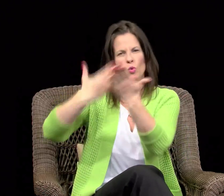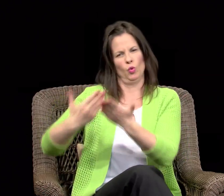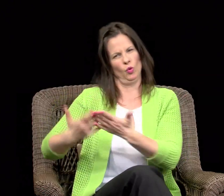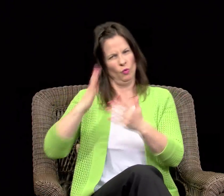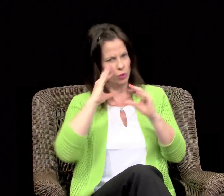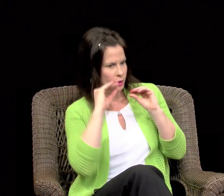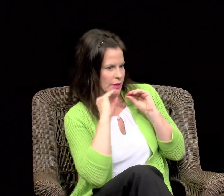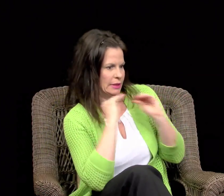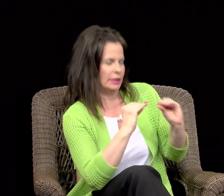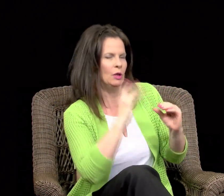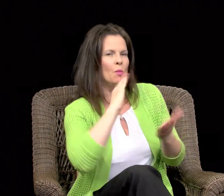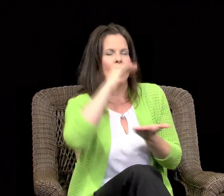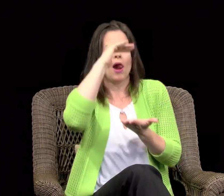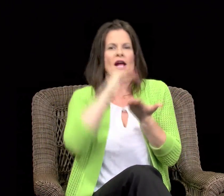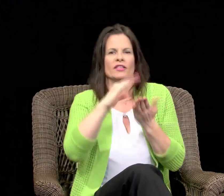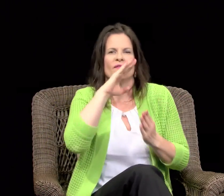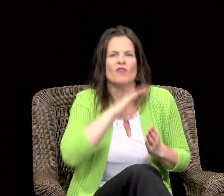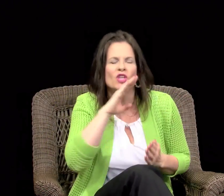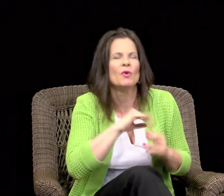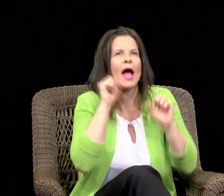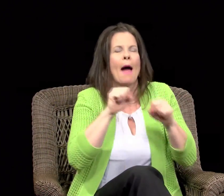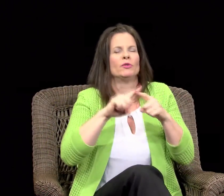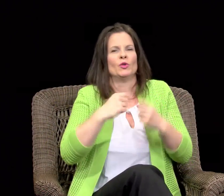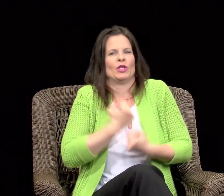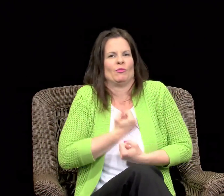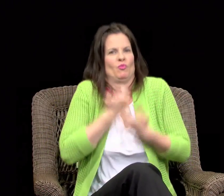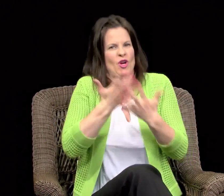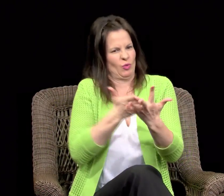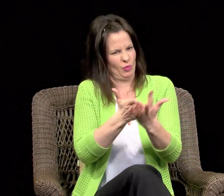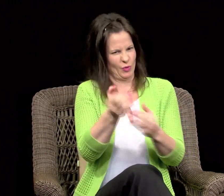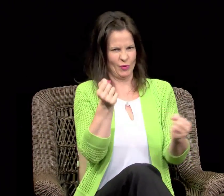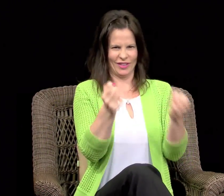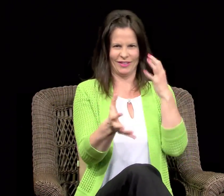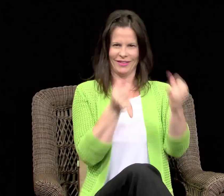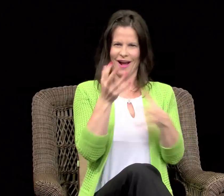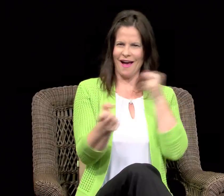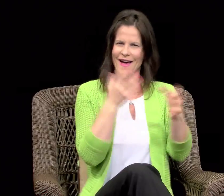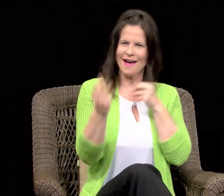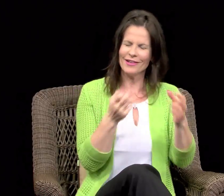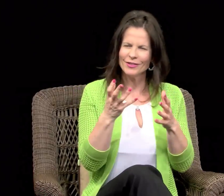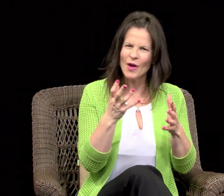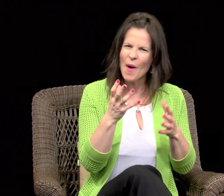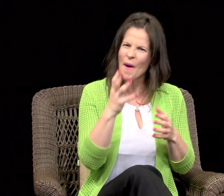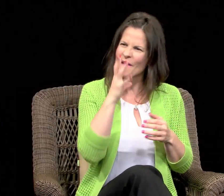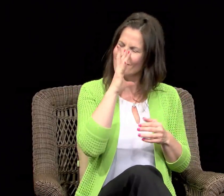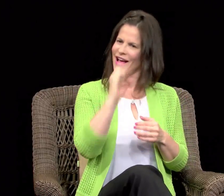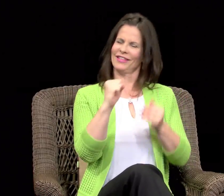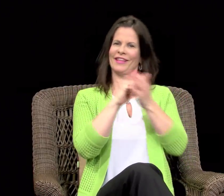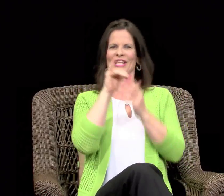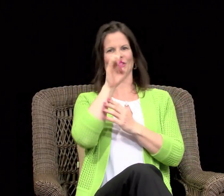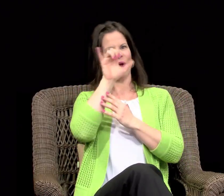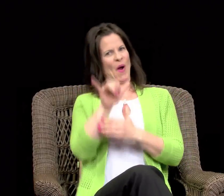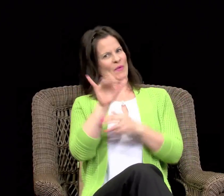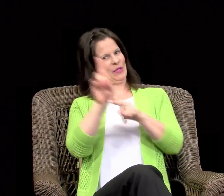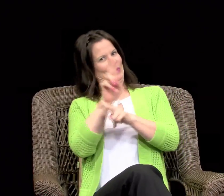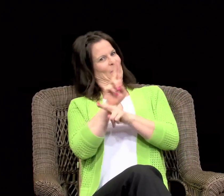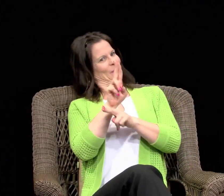teaching her. And there is proof that sign language lessens frustration, and as people are able to communicate through signs.